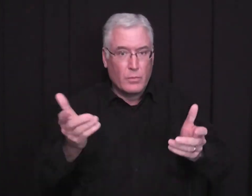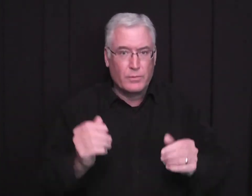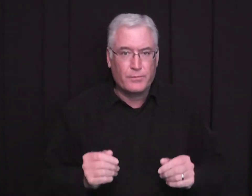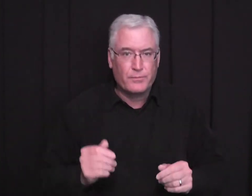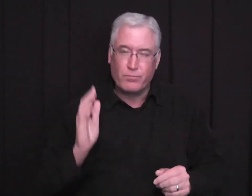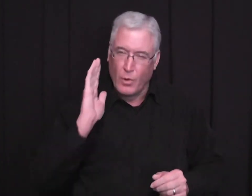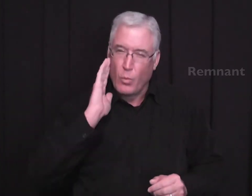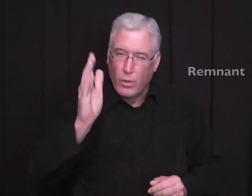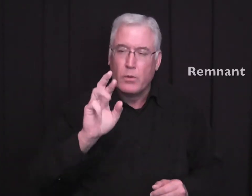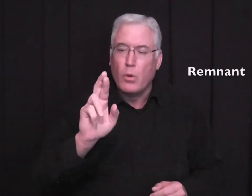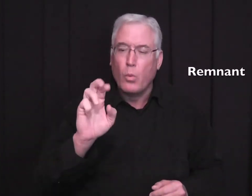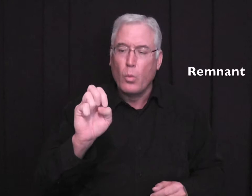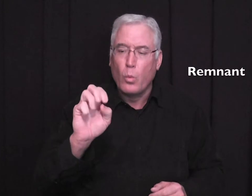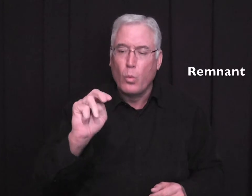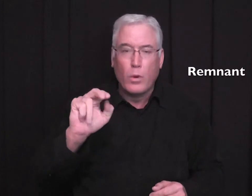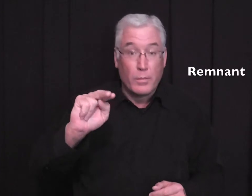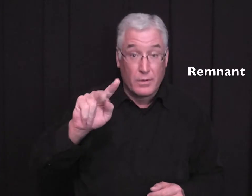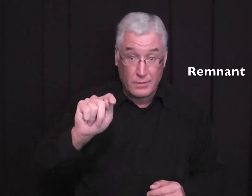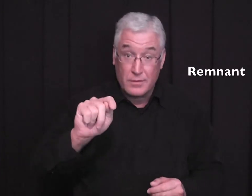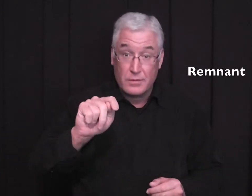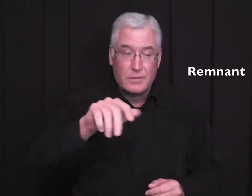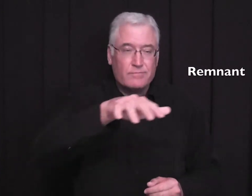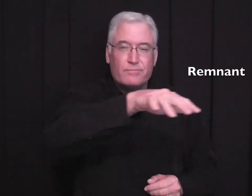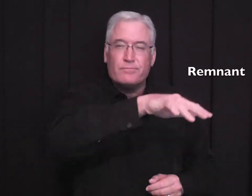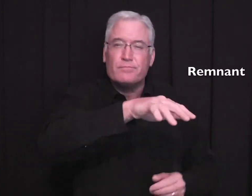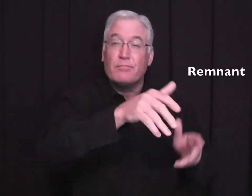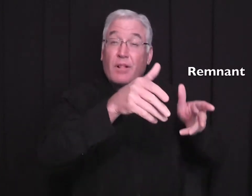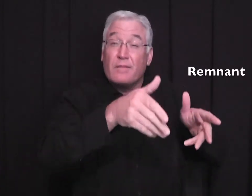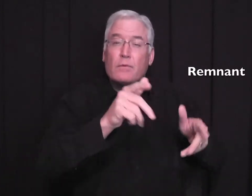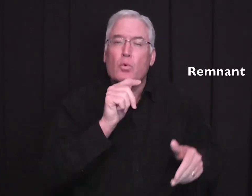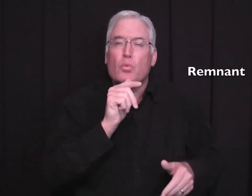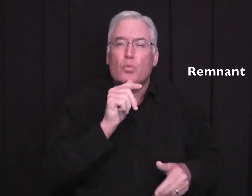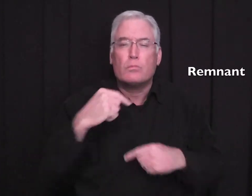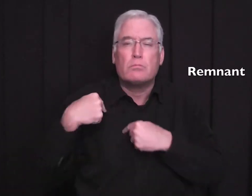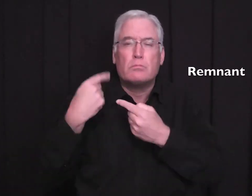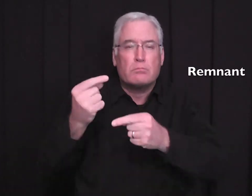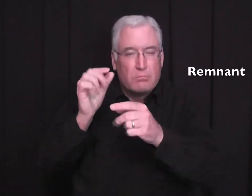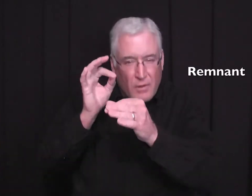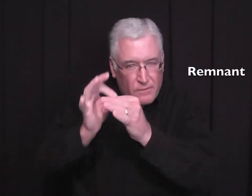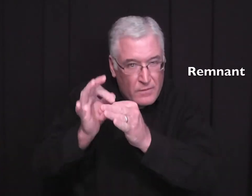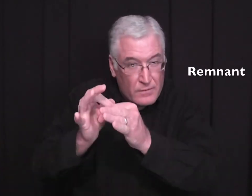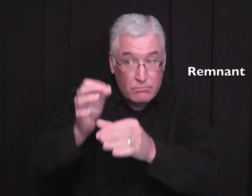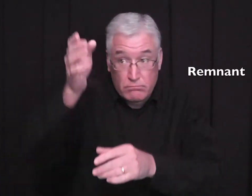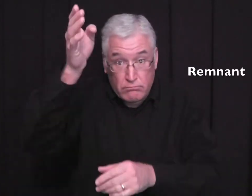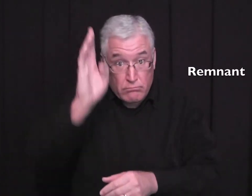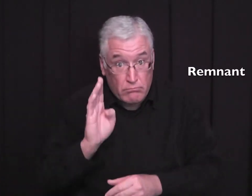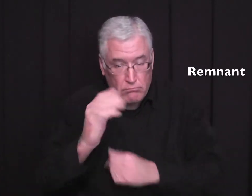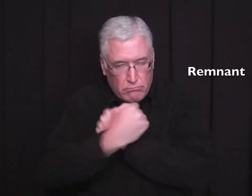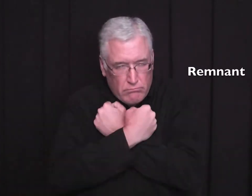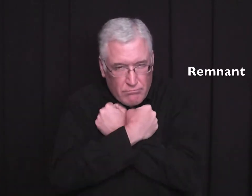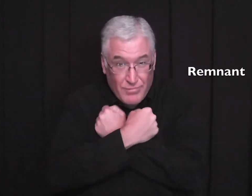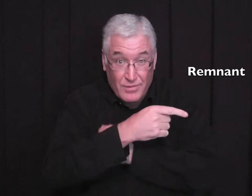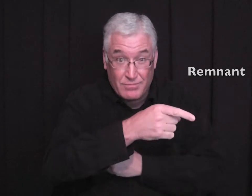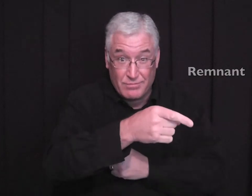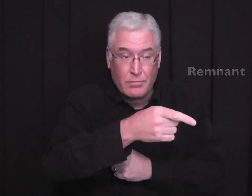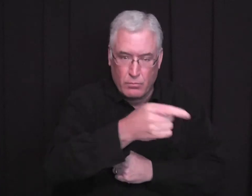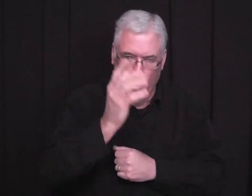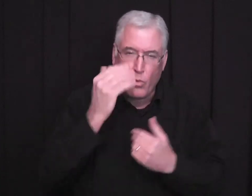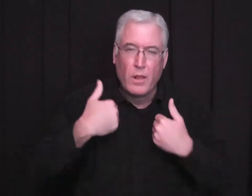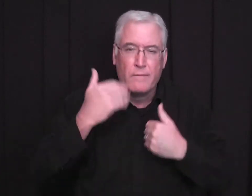The Lord's promise, what is it? Well, He promised that the faithful remnant, that He would love